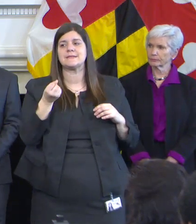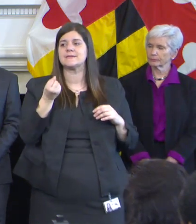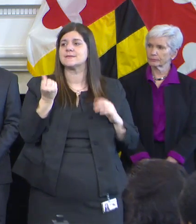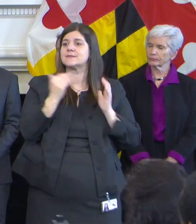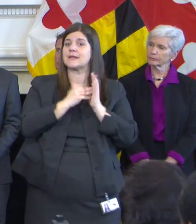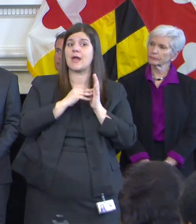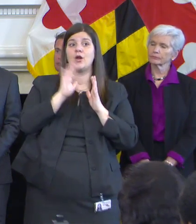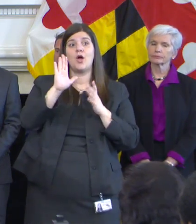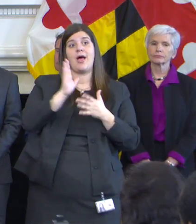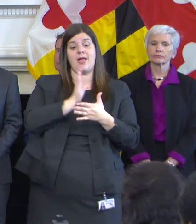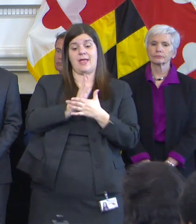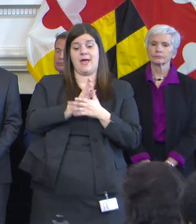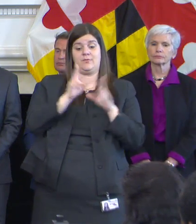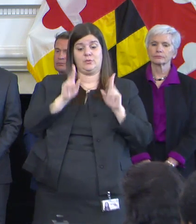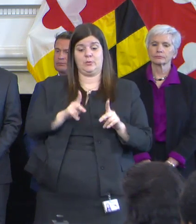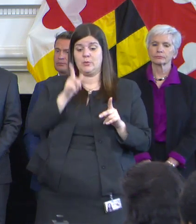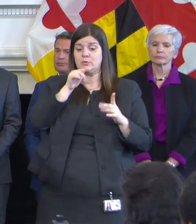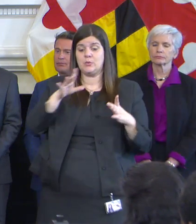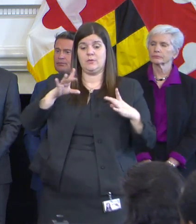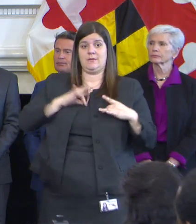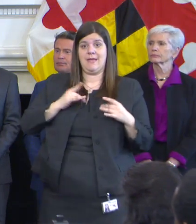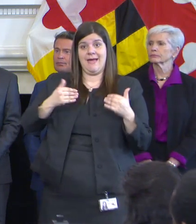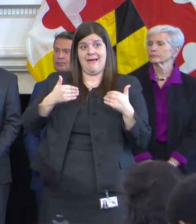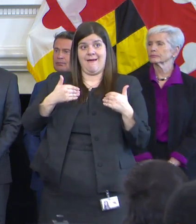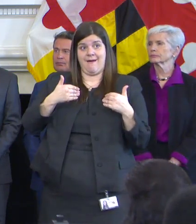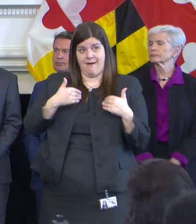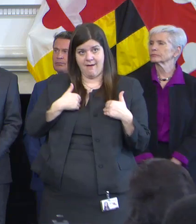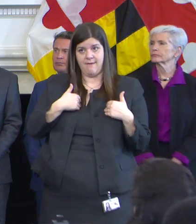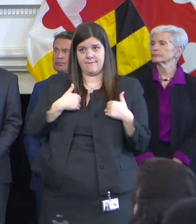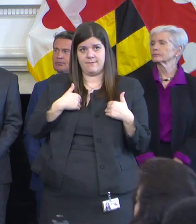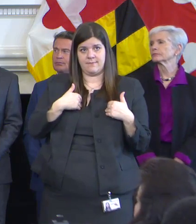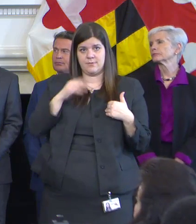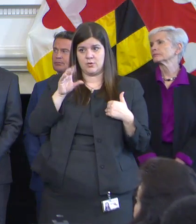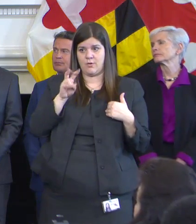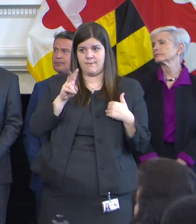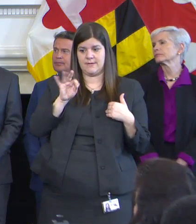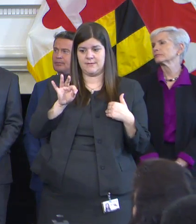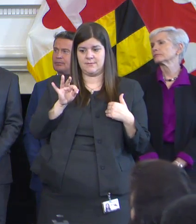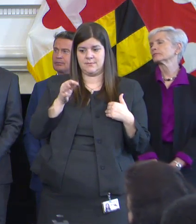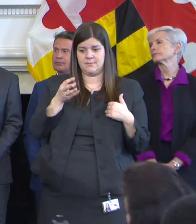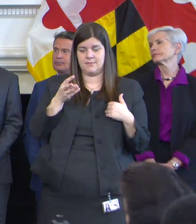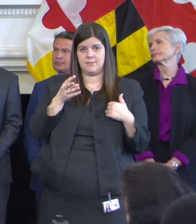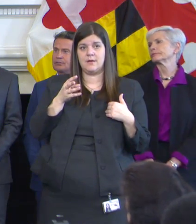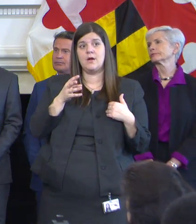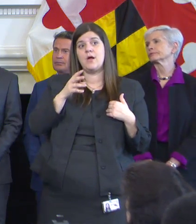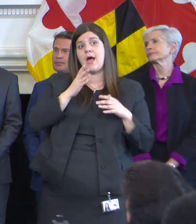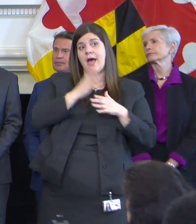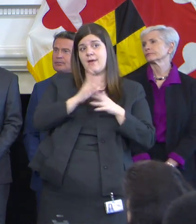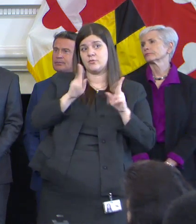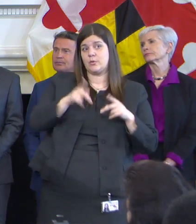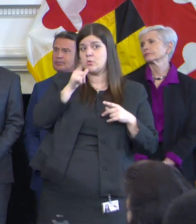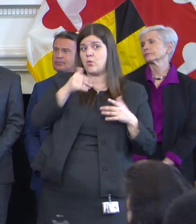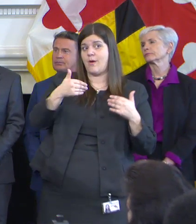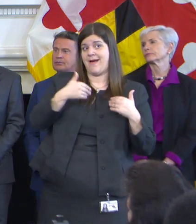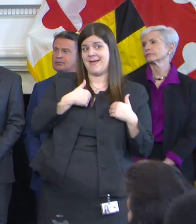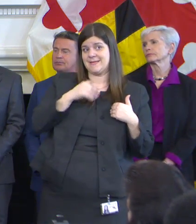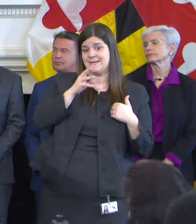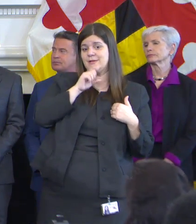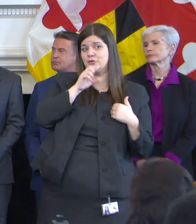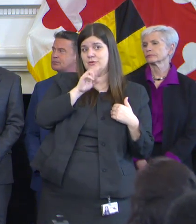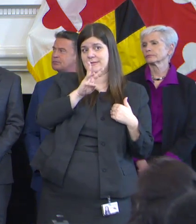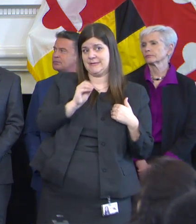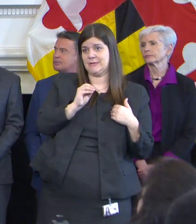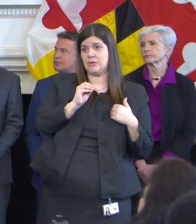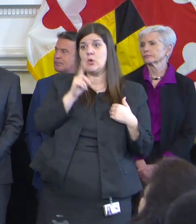has the disease is 60. The average person that dies from the disease is 80. So, the people that